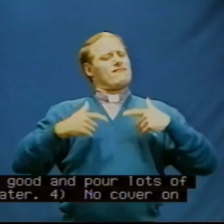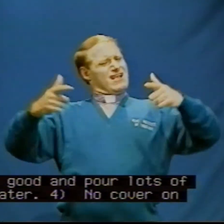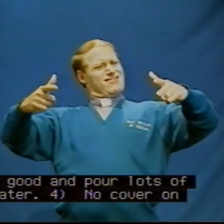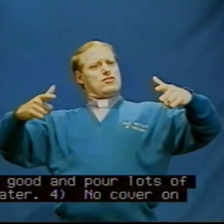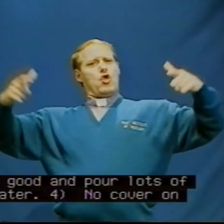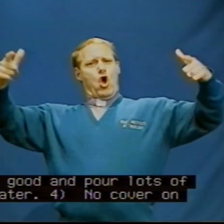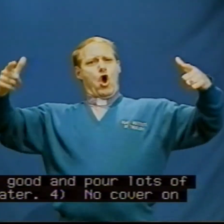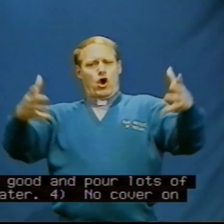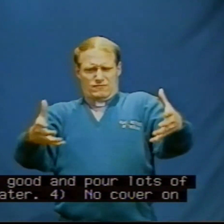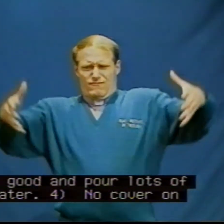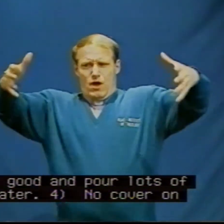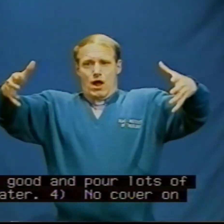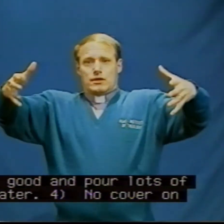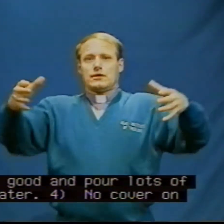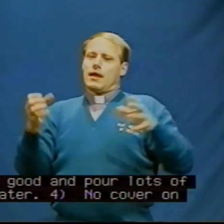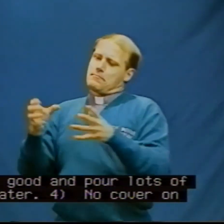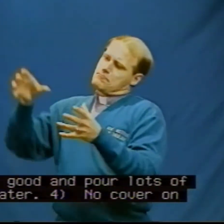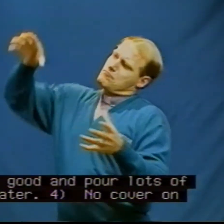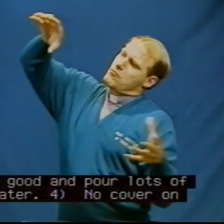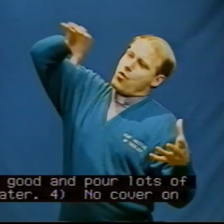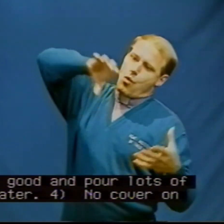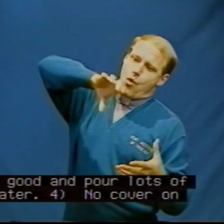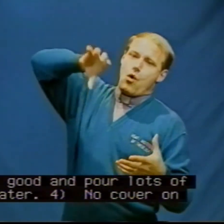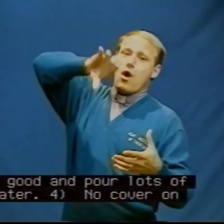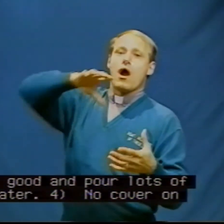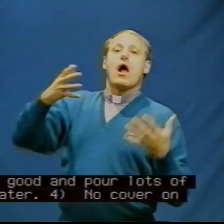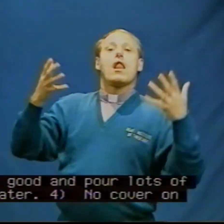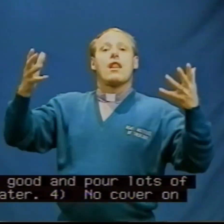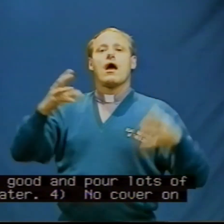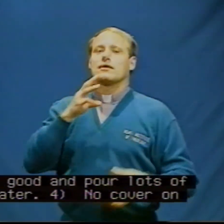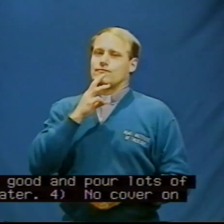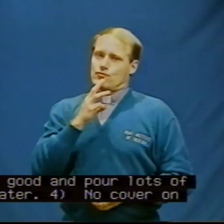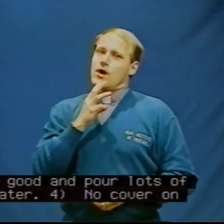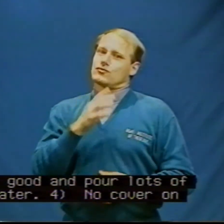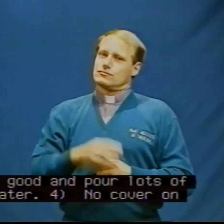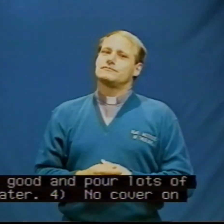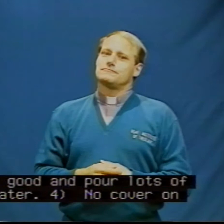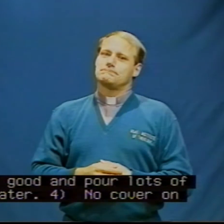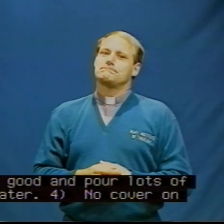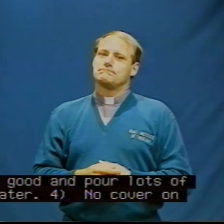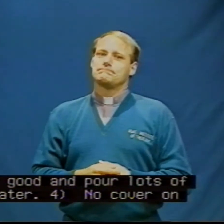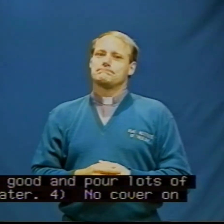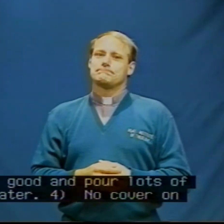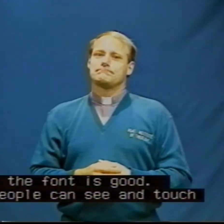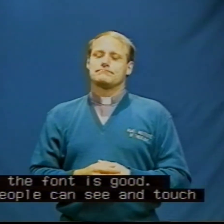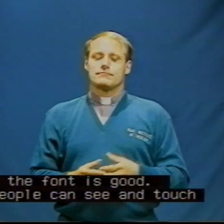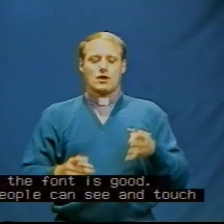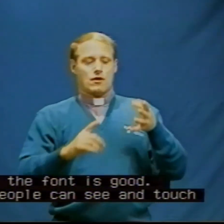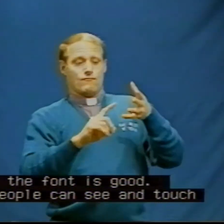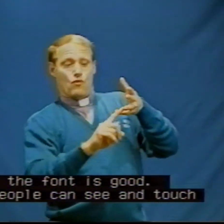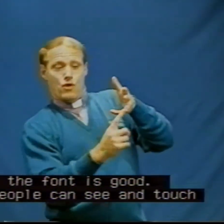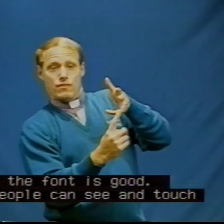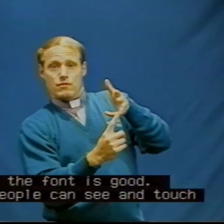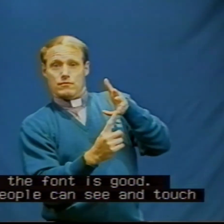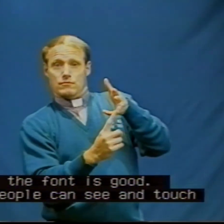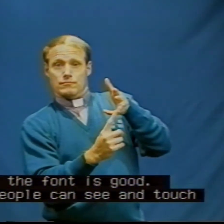is good, and pour lots of water. 4. No cover on the font is